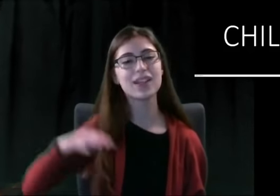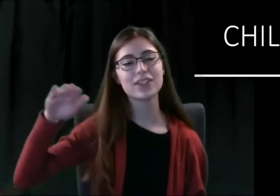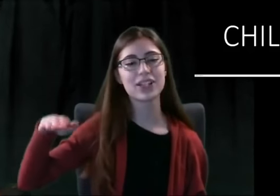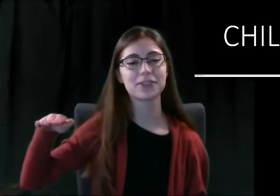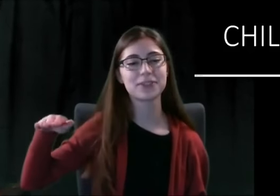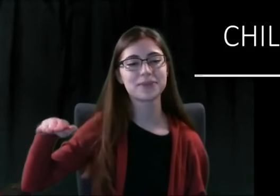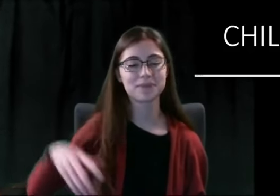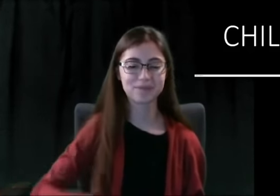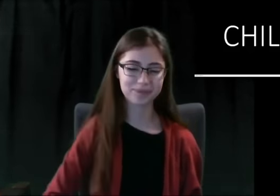Child.